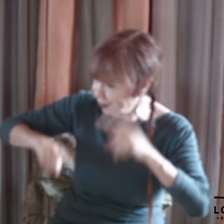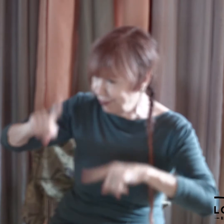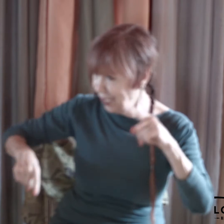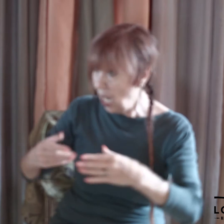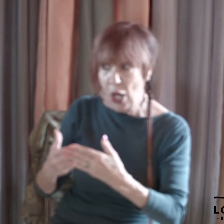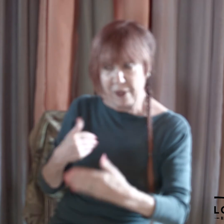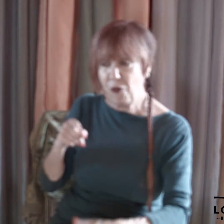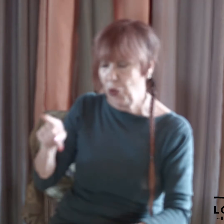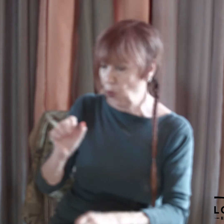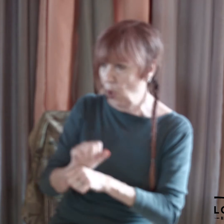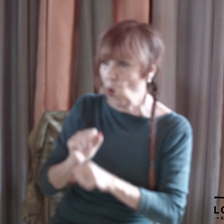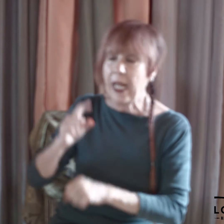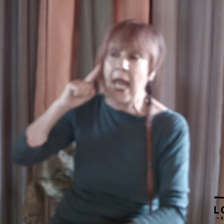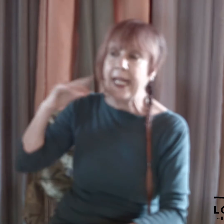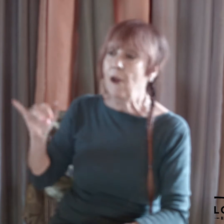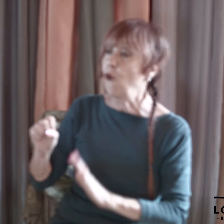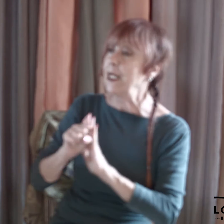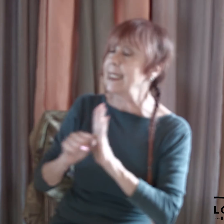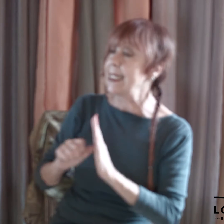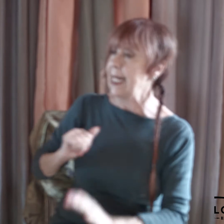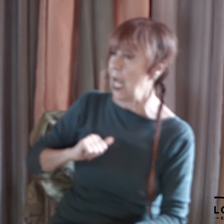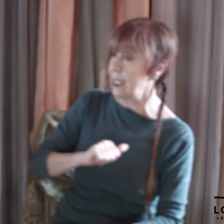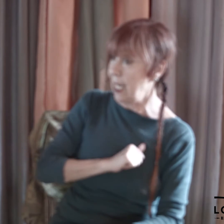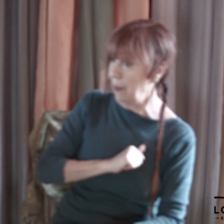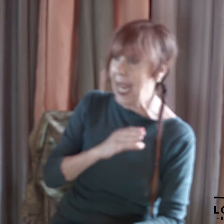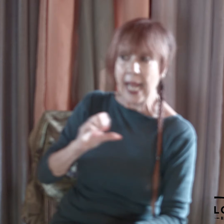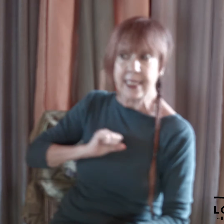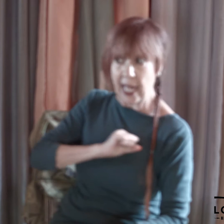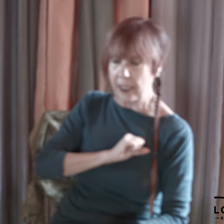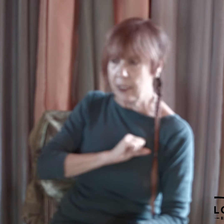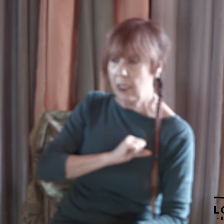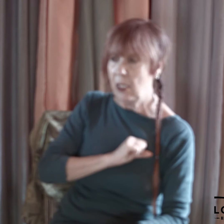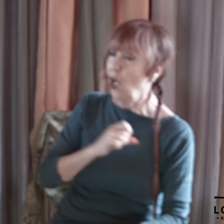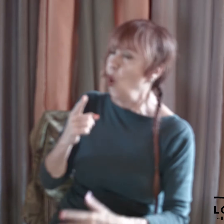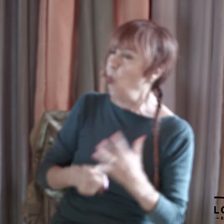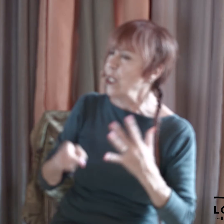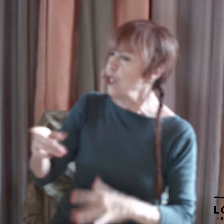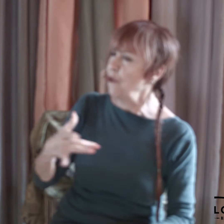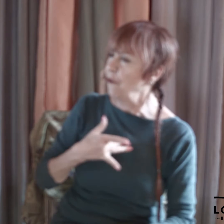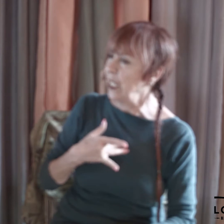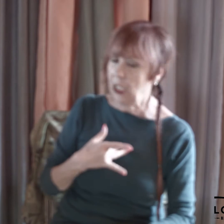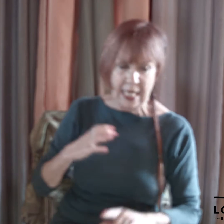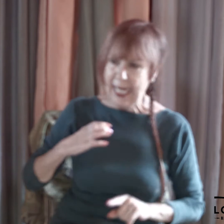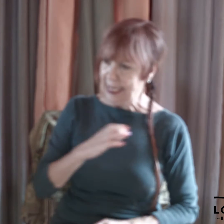having previously worked in the California State Assembly and Senate. What is it, do you feel, that citizens